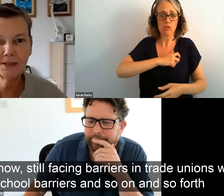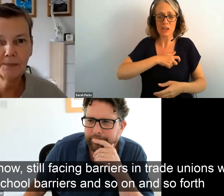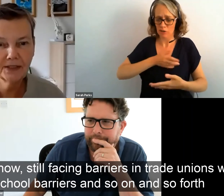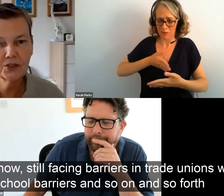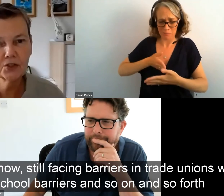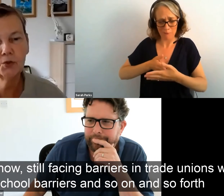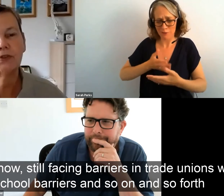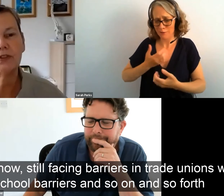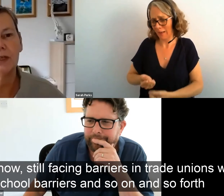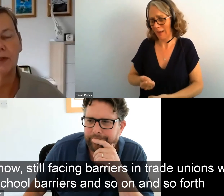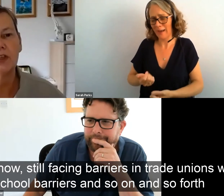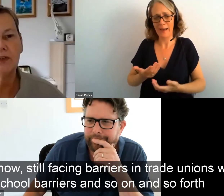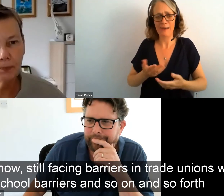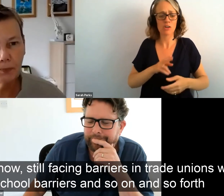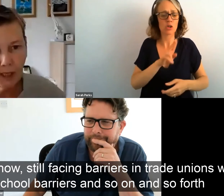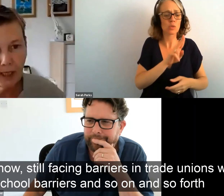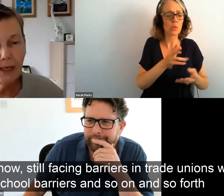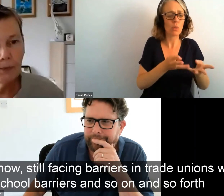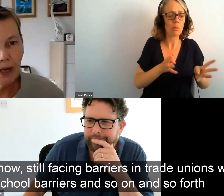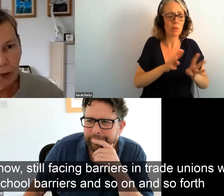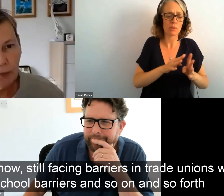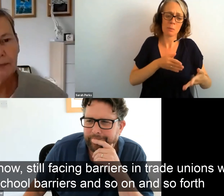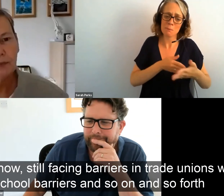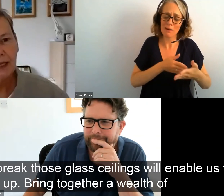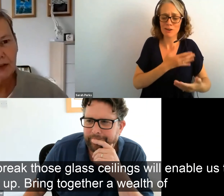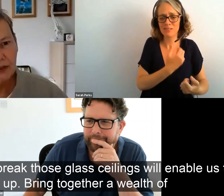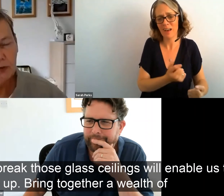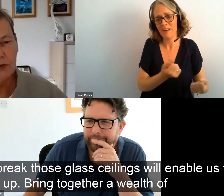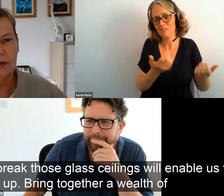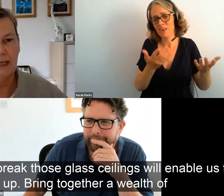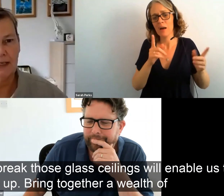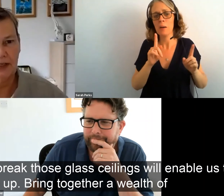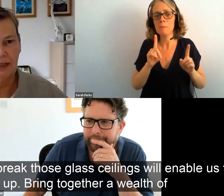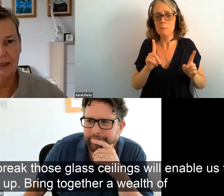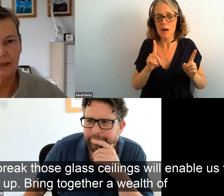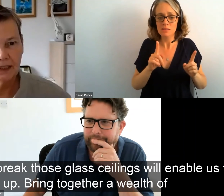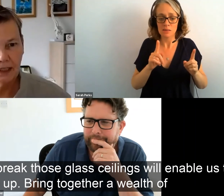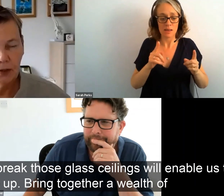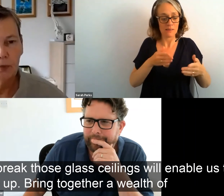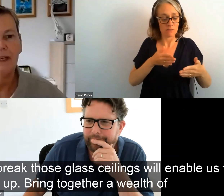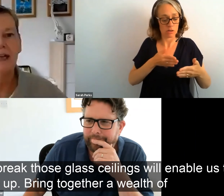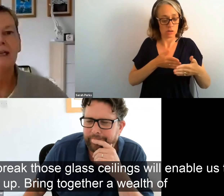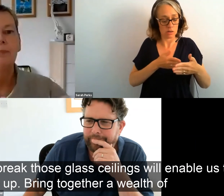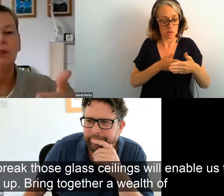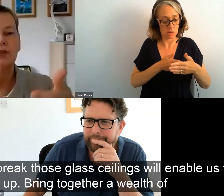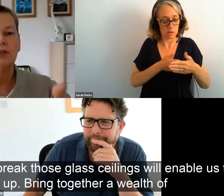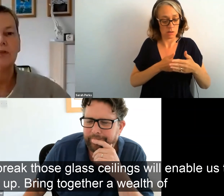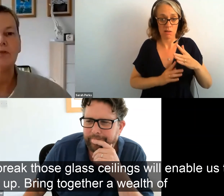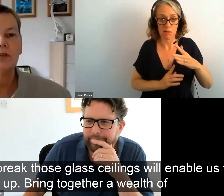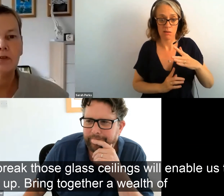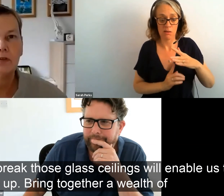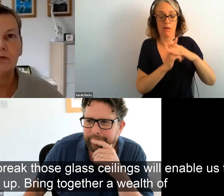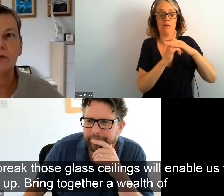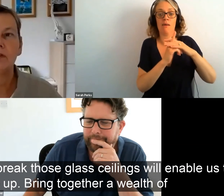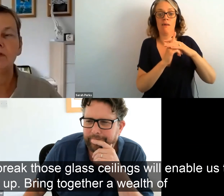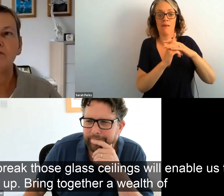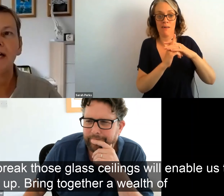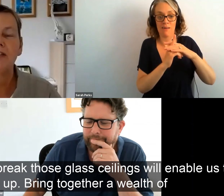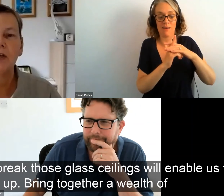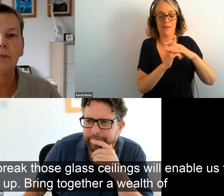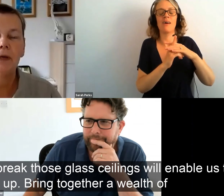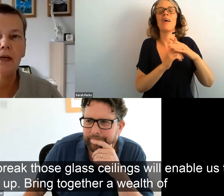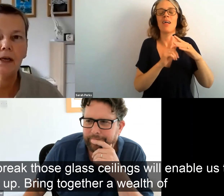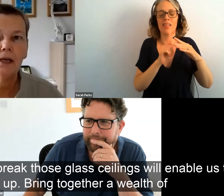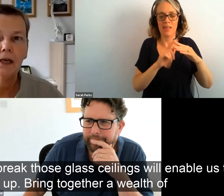still face the barriers at schools and so on and so forth, but helping break those glass ceilings will enable us